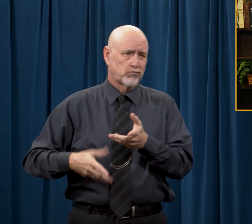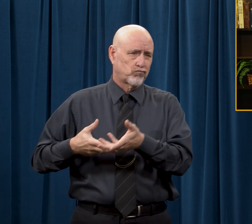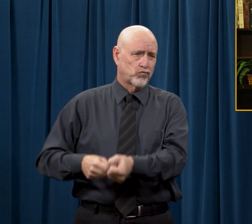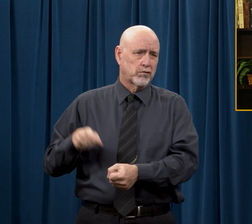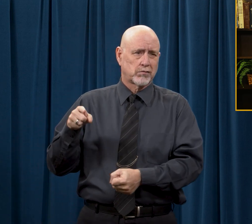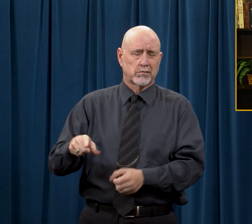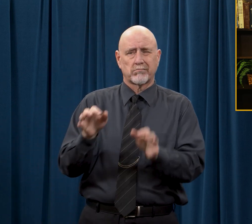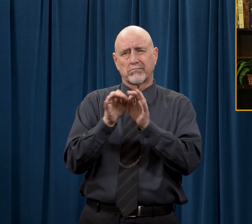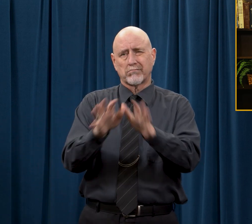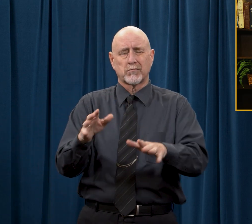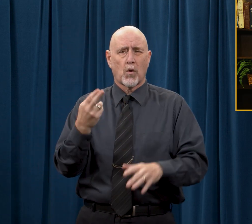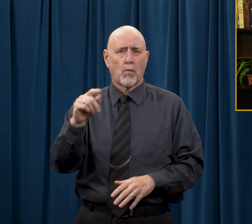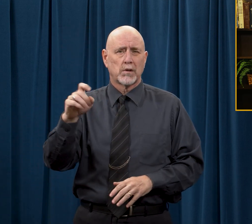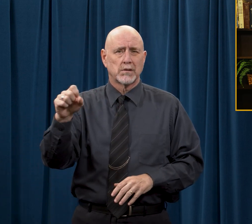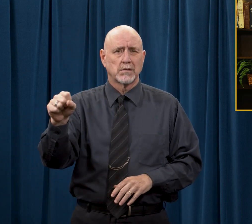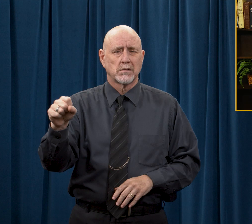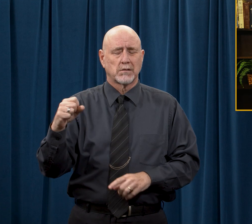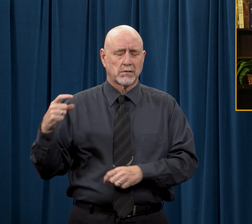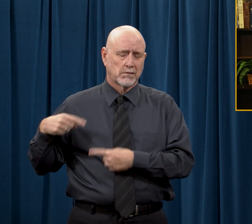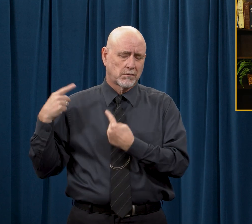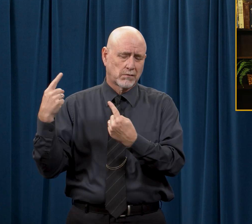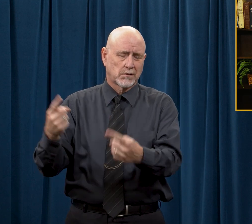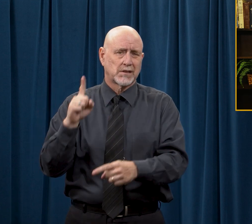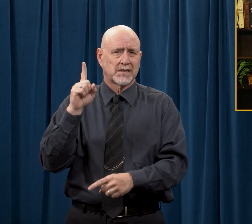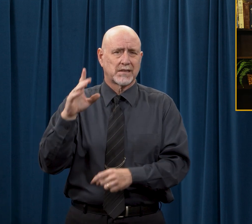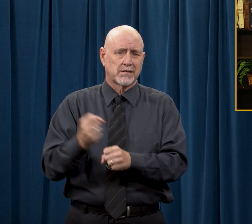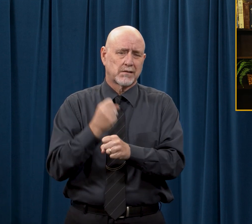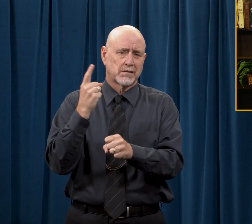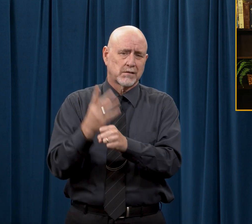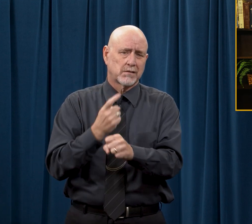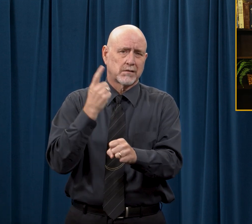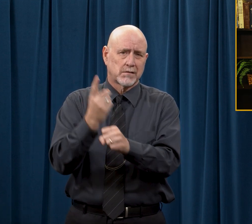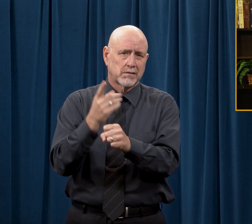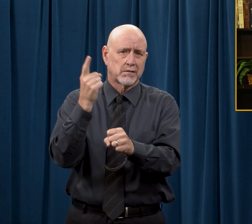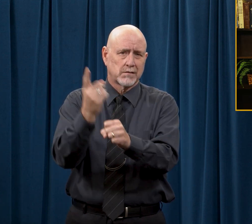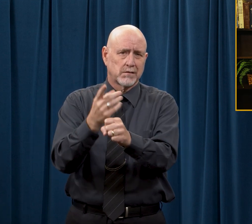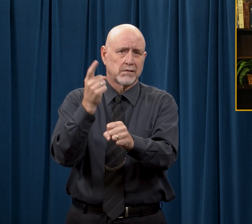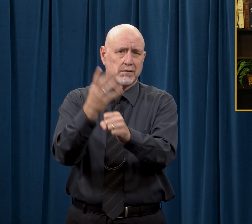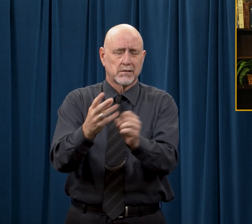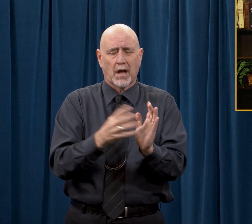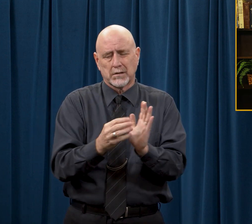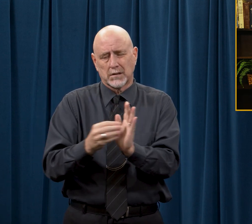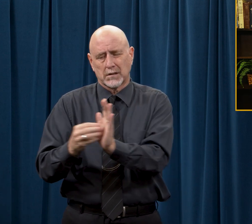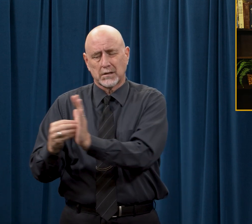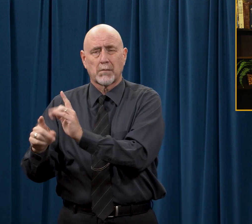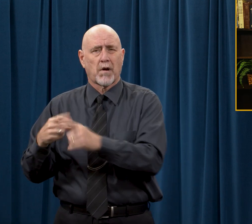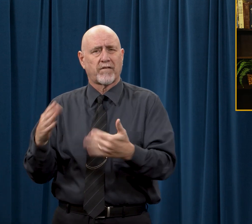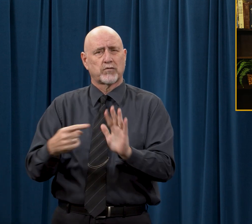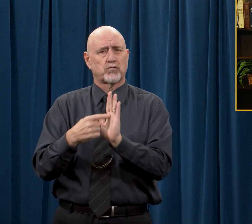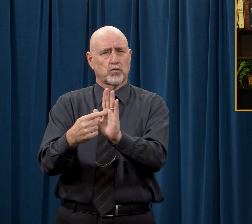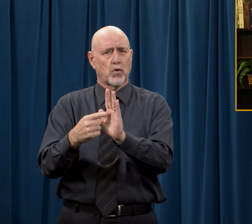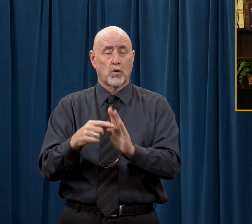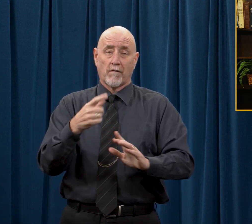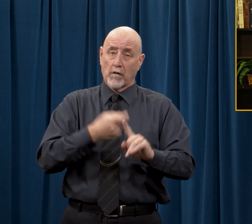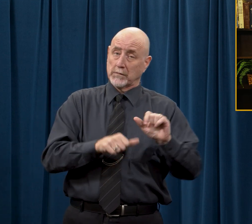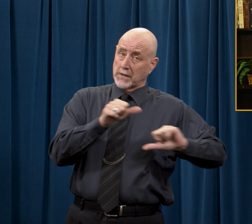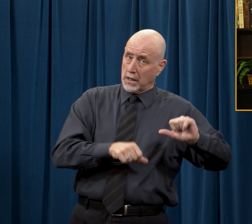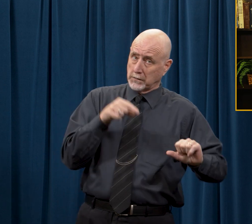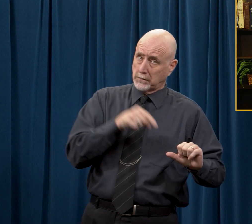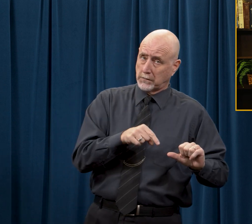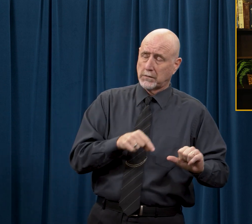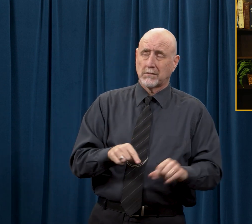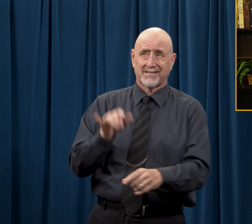the Bible has been hopelessly corrupted through centuries of copying and recopying. But we were able to